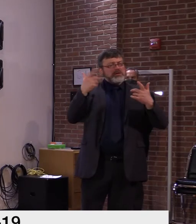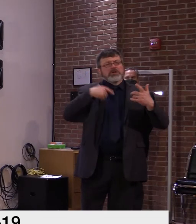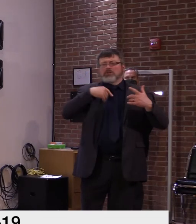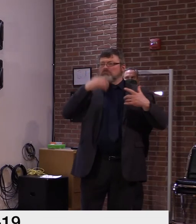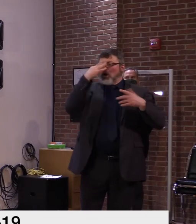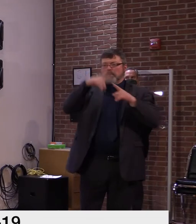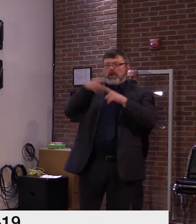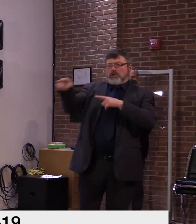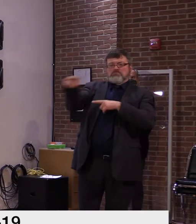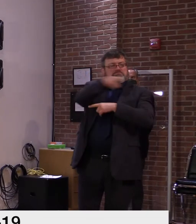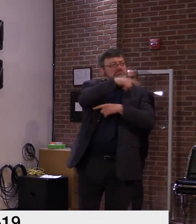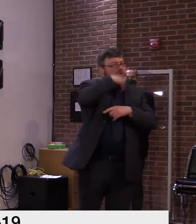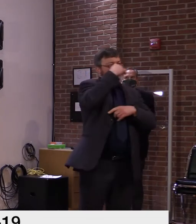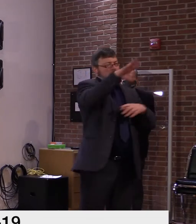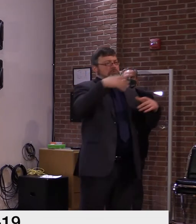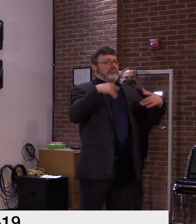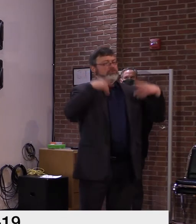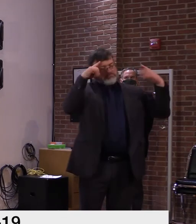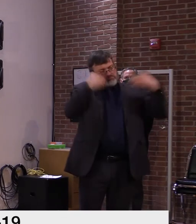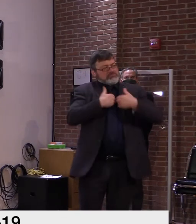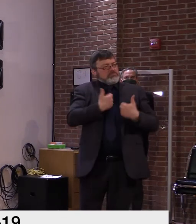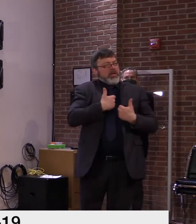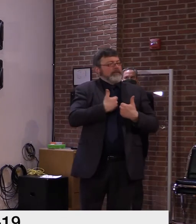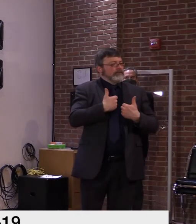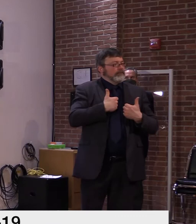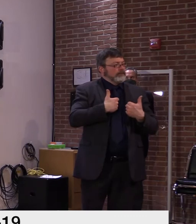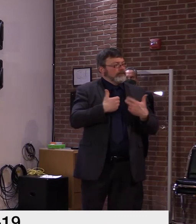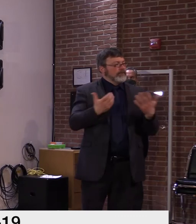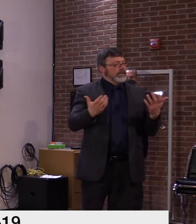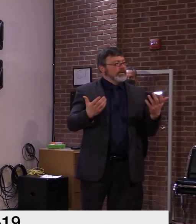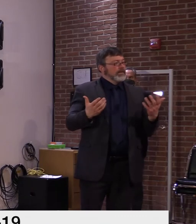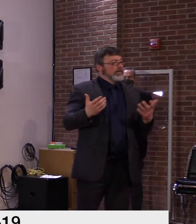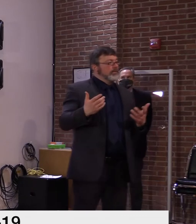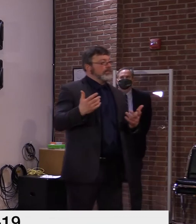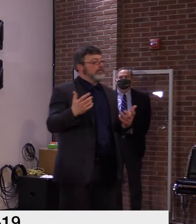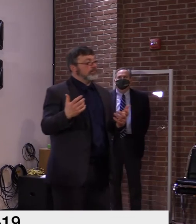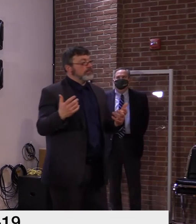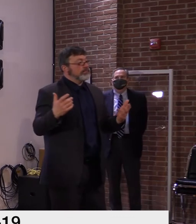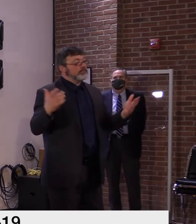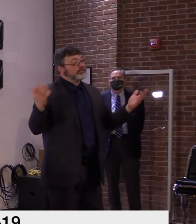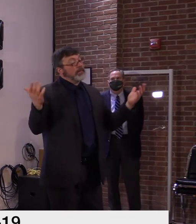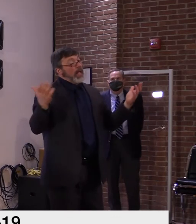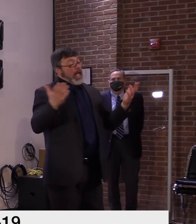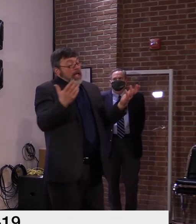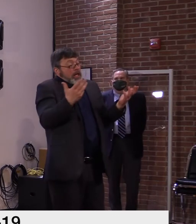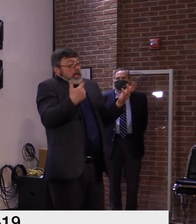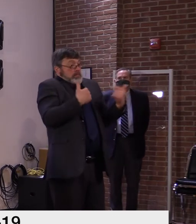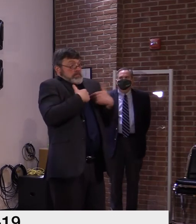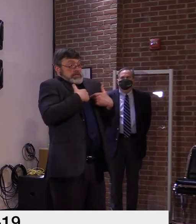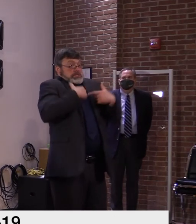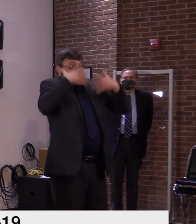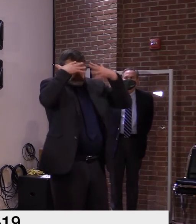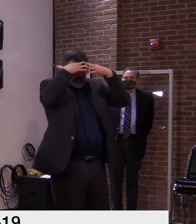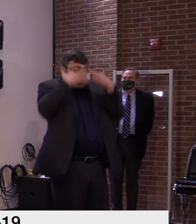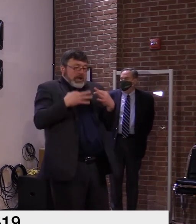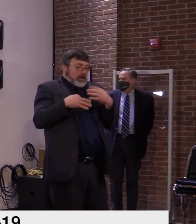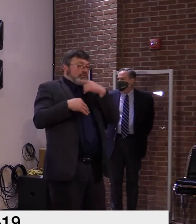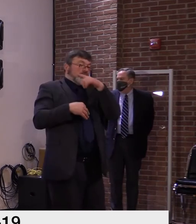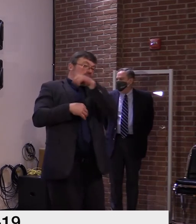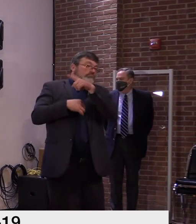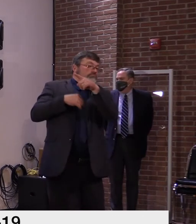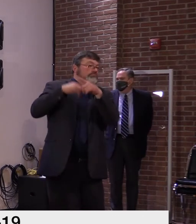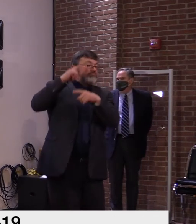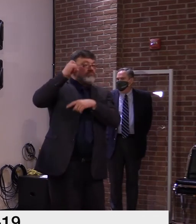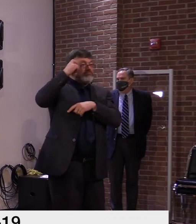be for the legislative body to consider, but from my standpoint, again, we're in a state of emergency. We're in